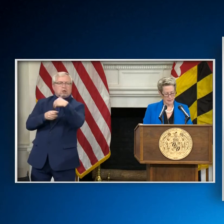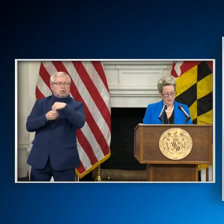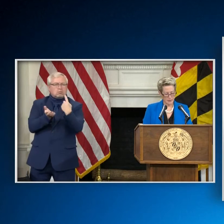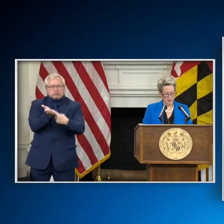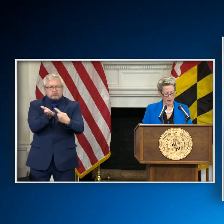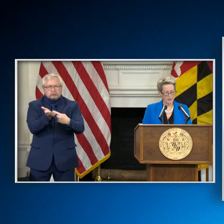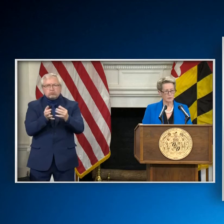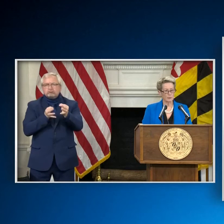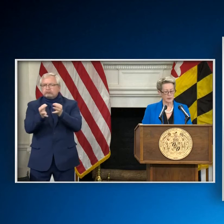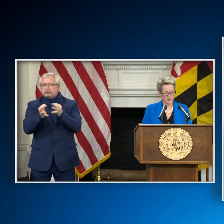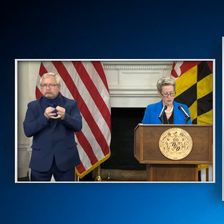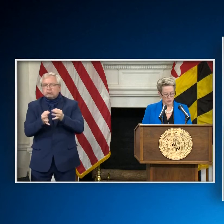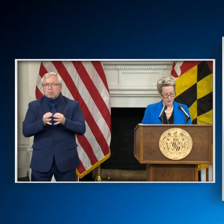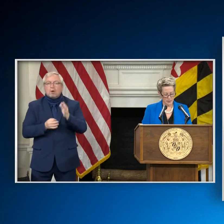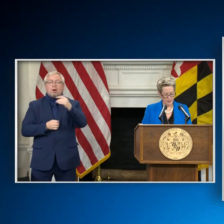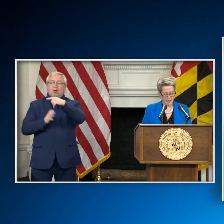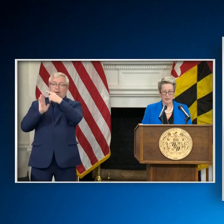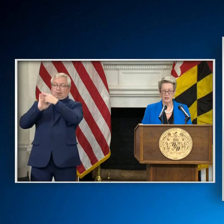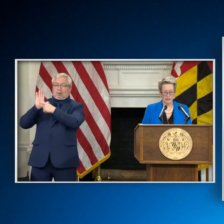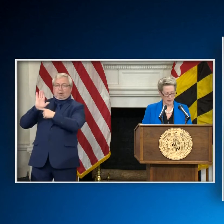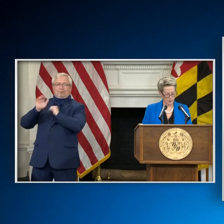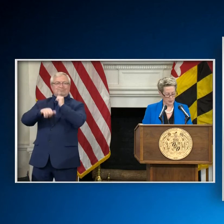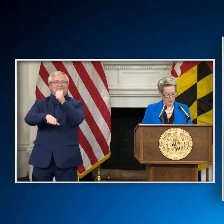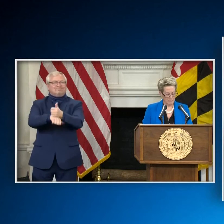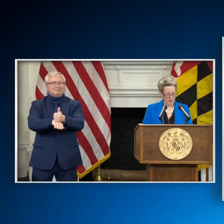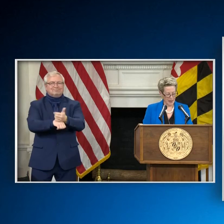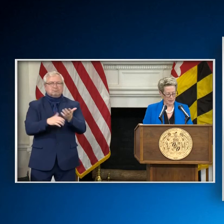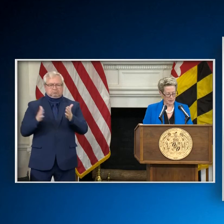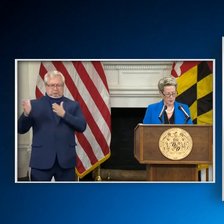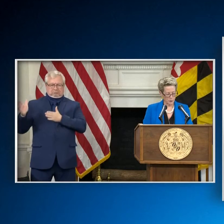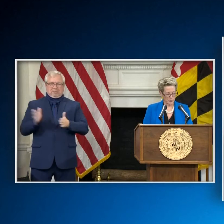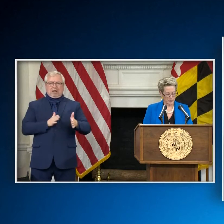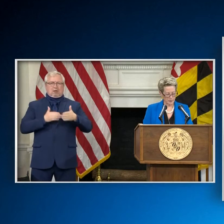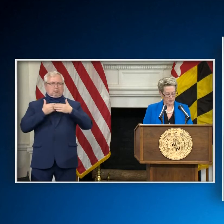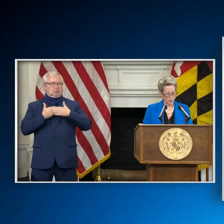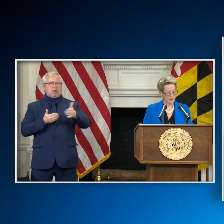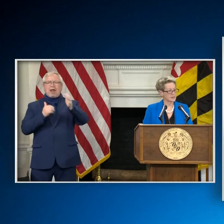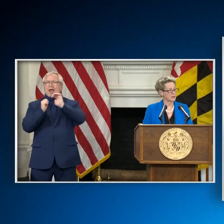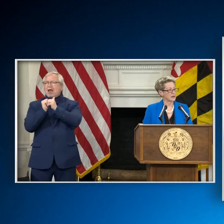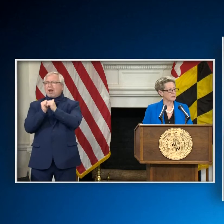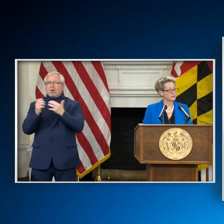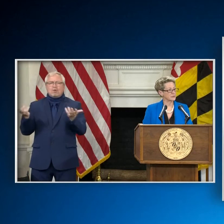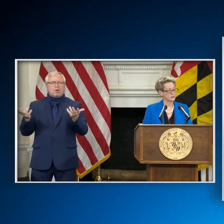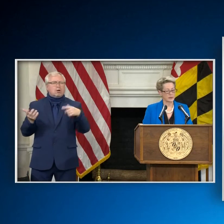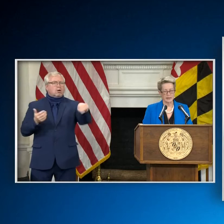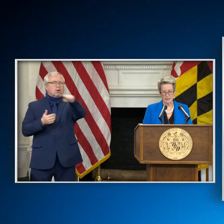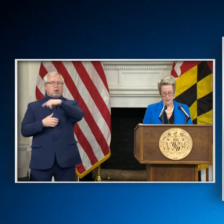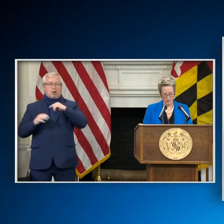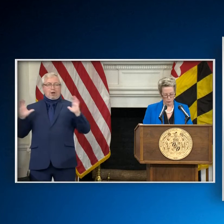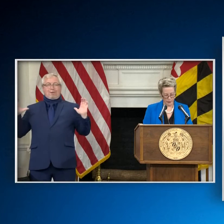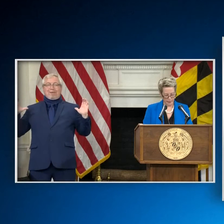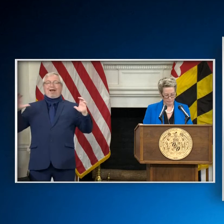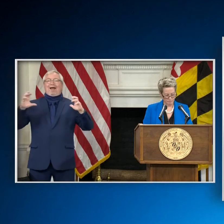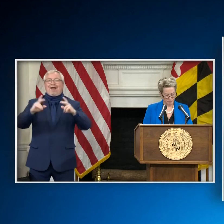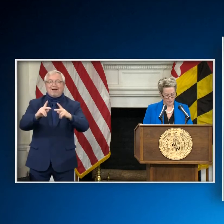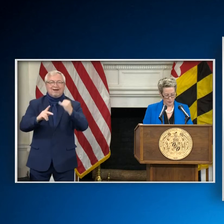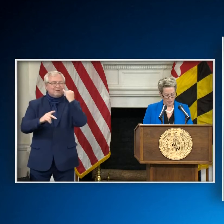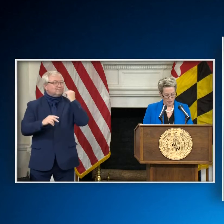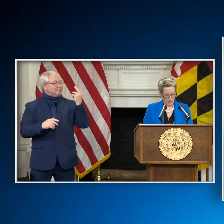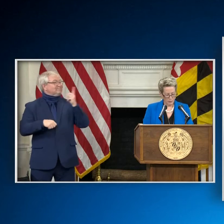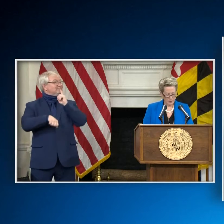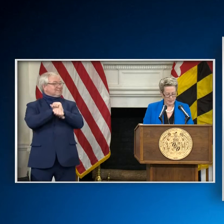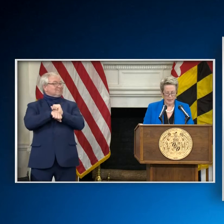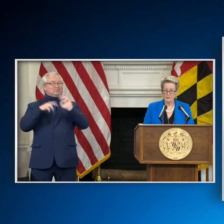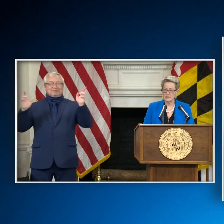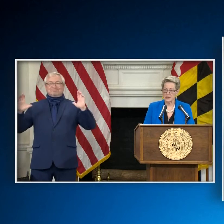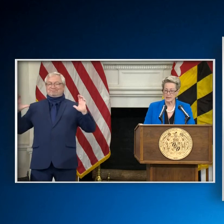begin to consider how they will bring students and educators back into school buildings once they are able to in a safe way.